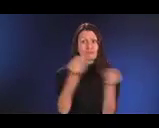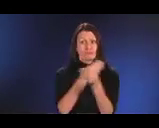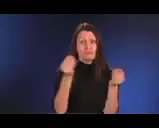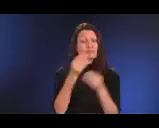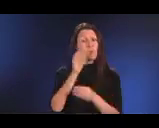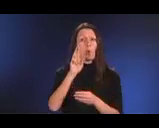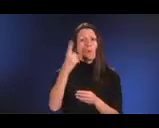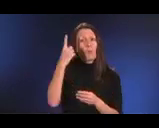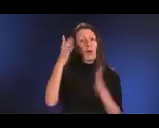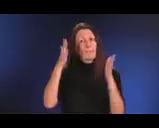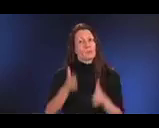whole time?